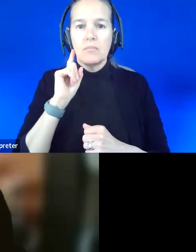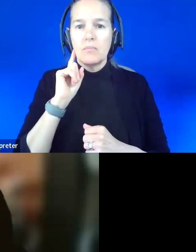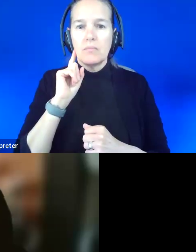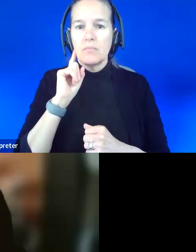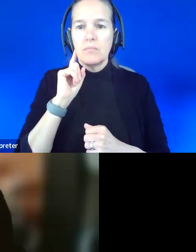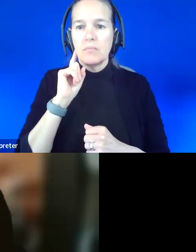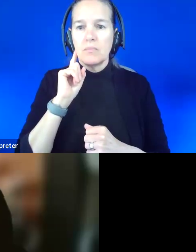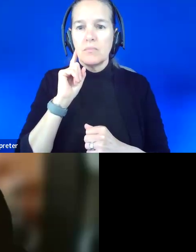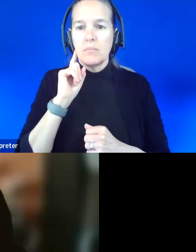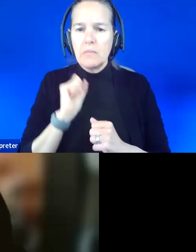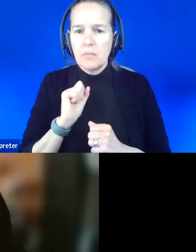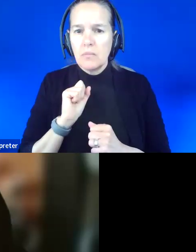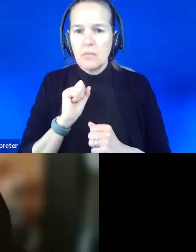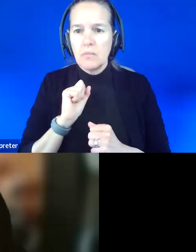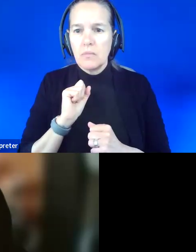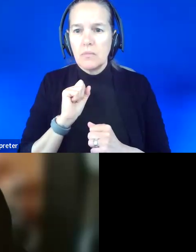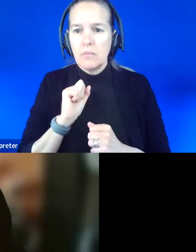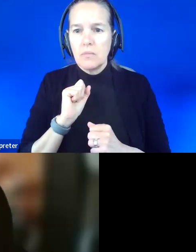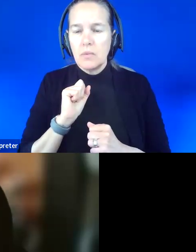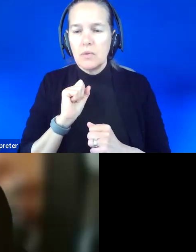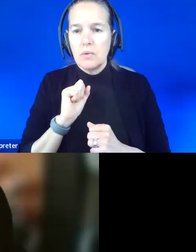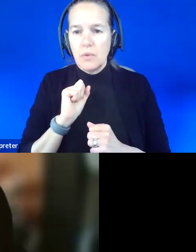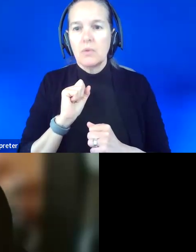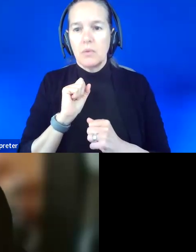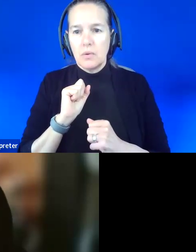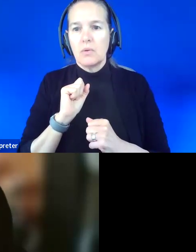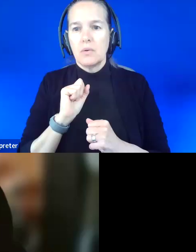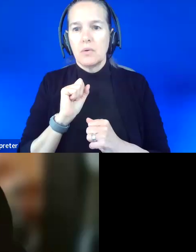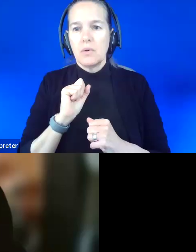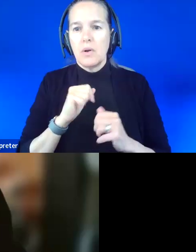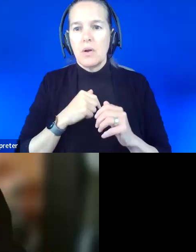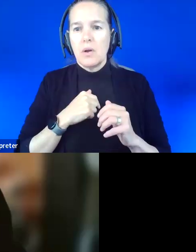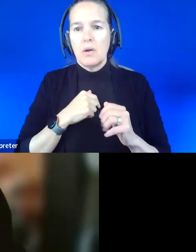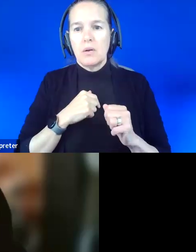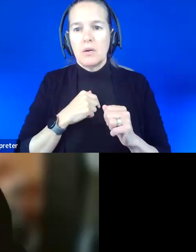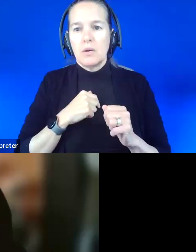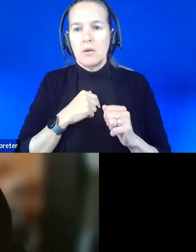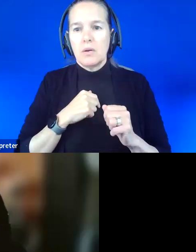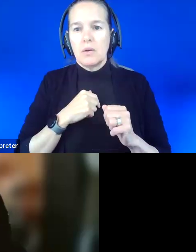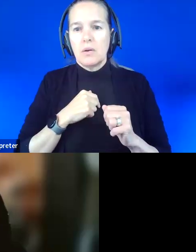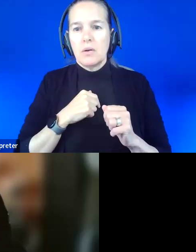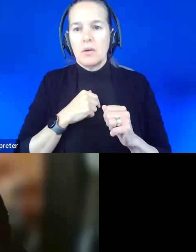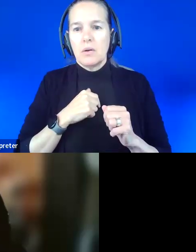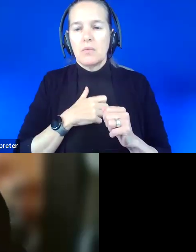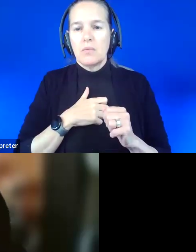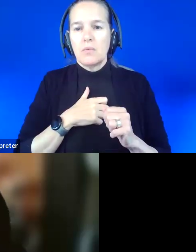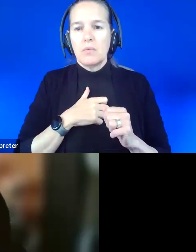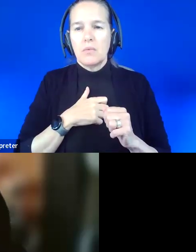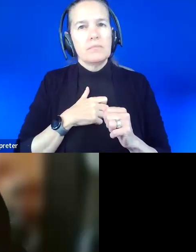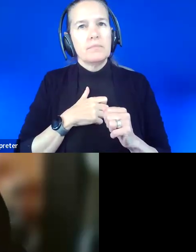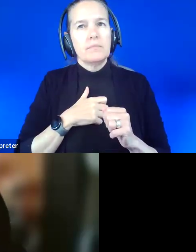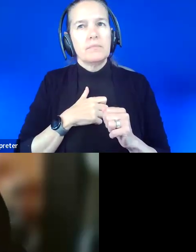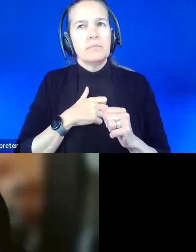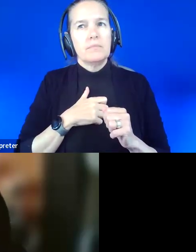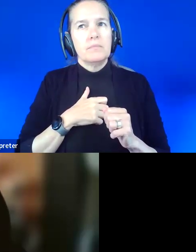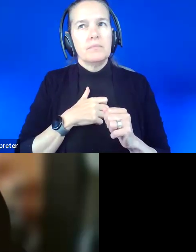Yeah, so I started my career in concert. Worked at 930 Club, going to in DC, and